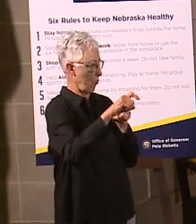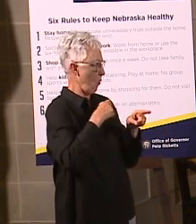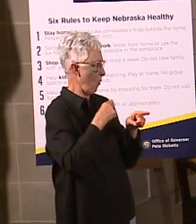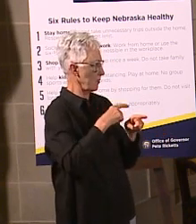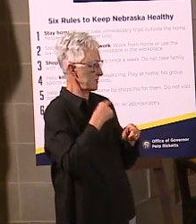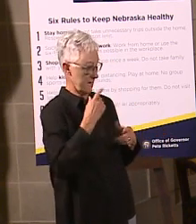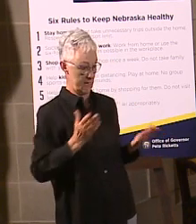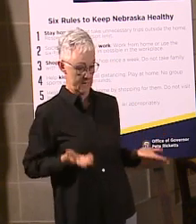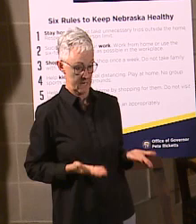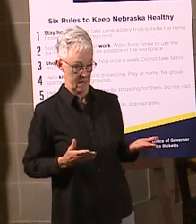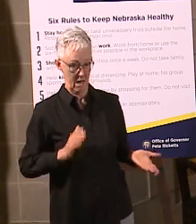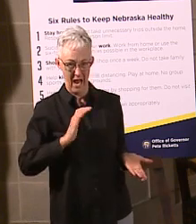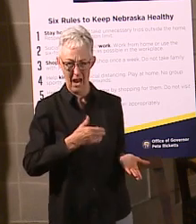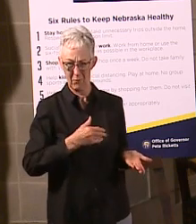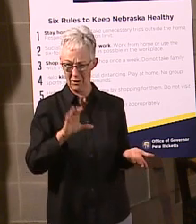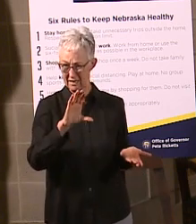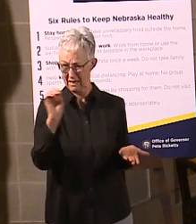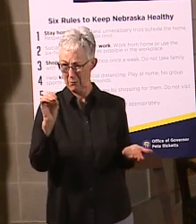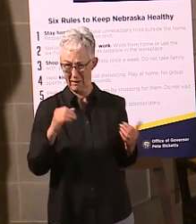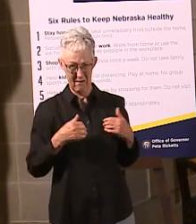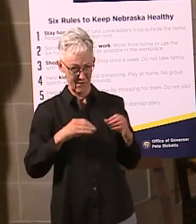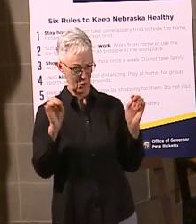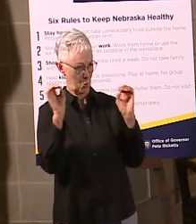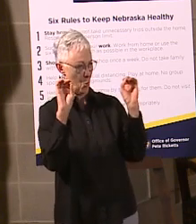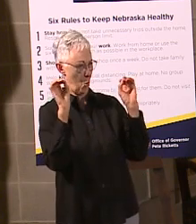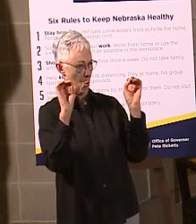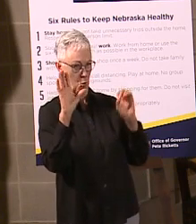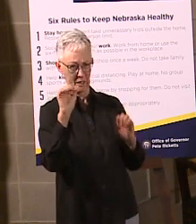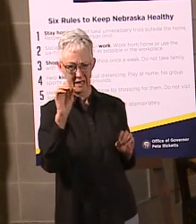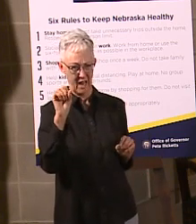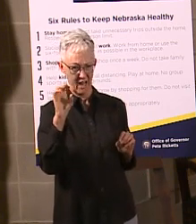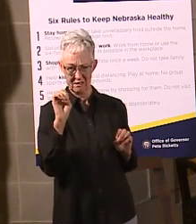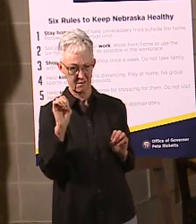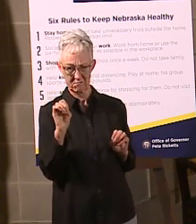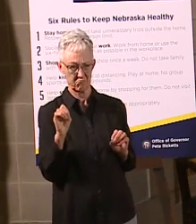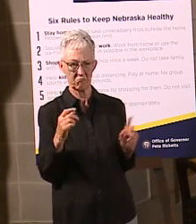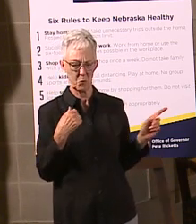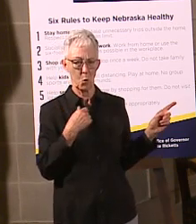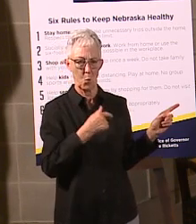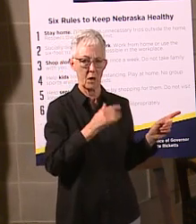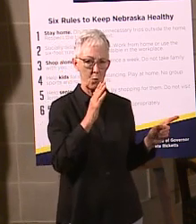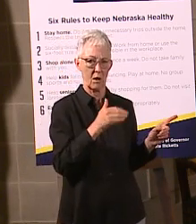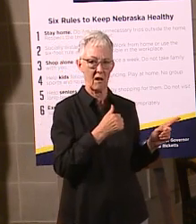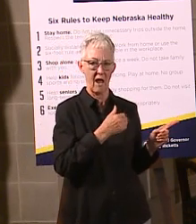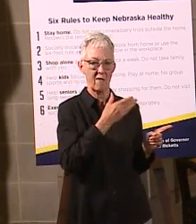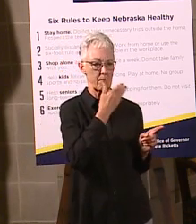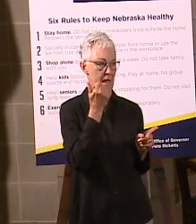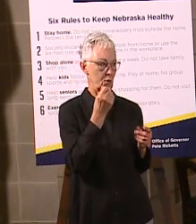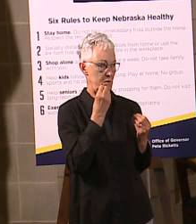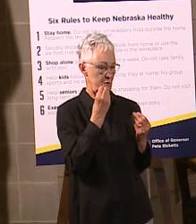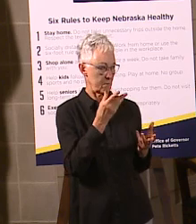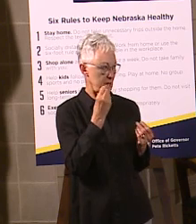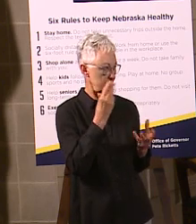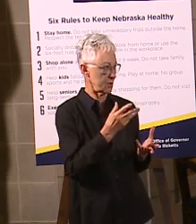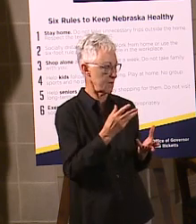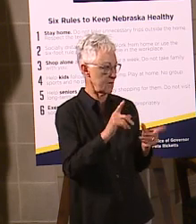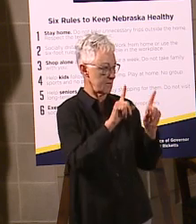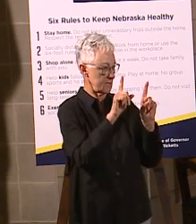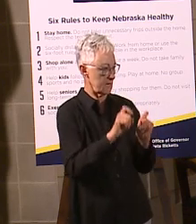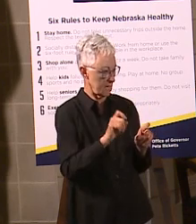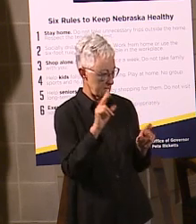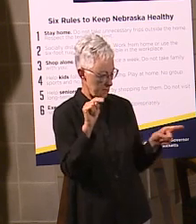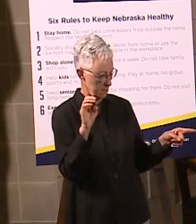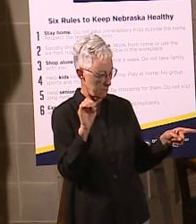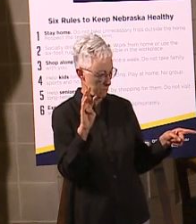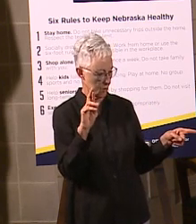don't have a case right now. Where, you know, where are we going to be? We're going to have better and better data due to the Test Nebraska. By the way, I don't know if I like the Test Nebraska